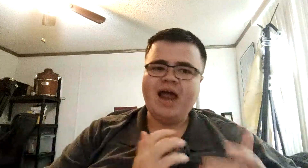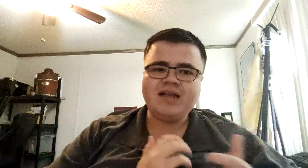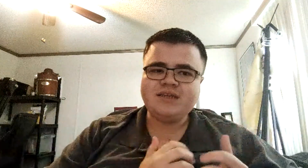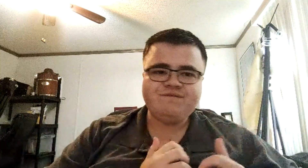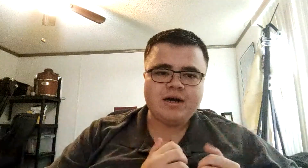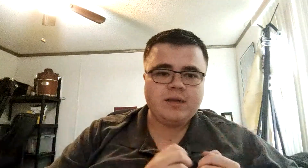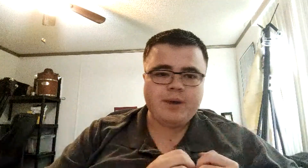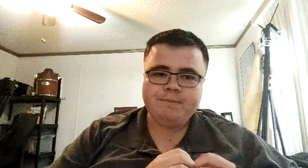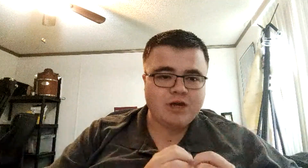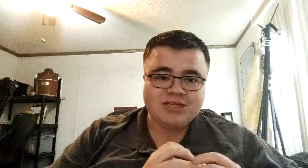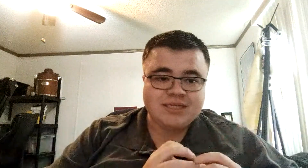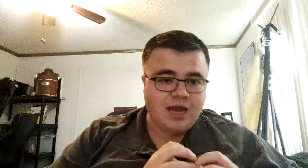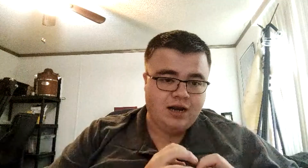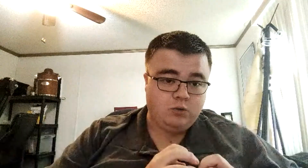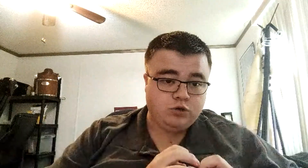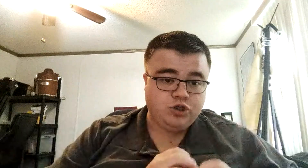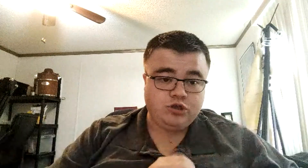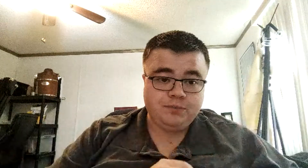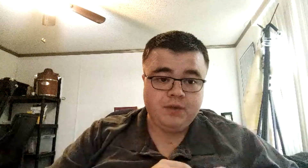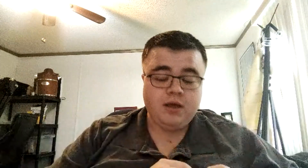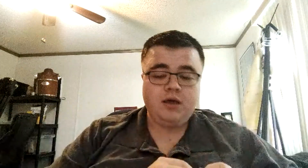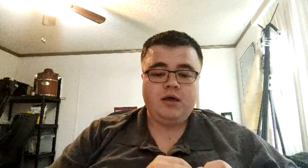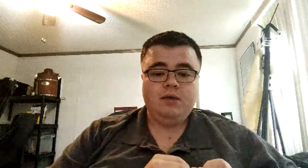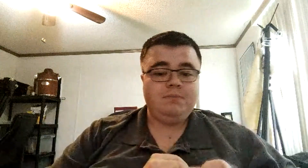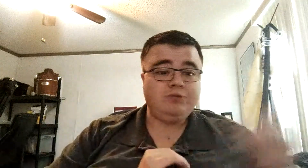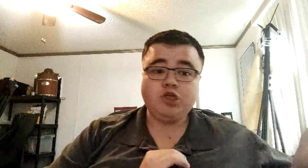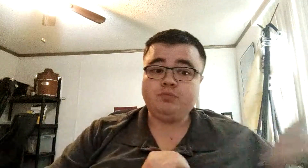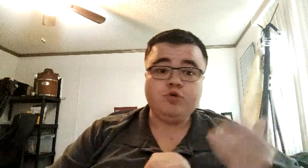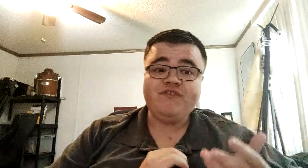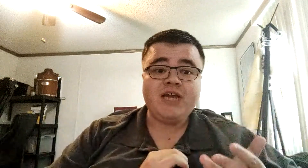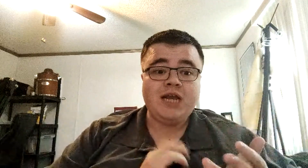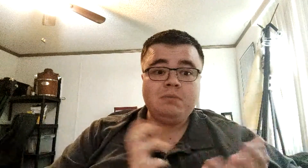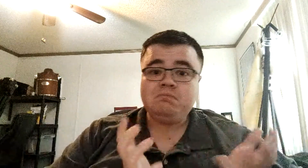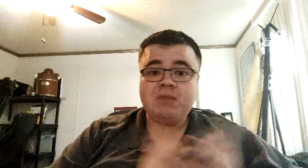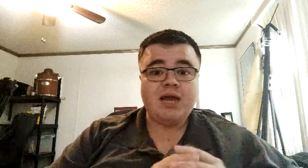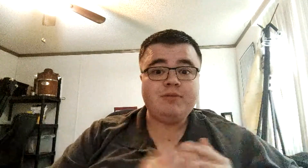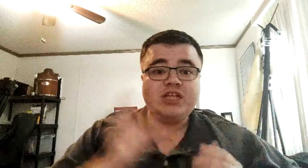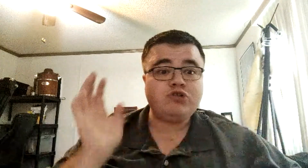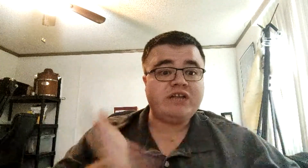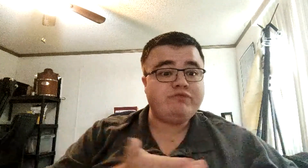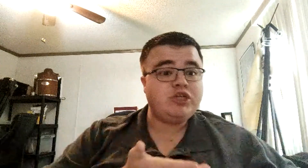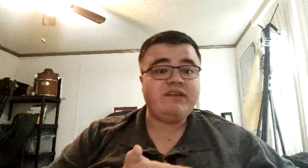not developed American language. Maybe just move in, maybe they transfer to a different